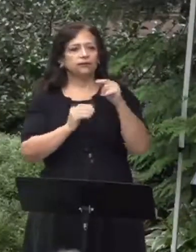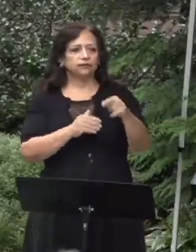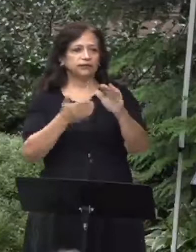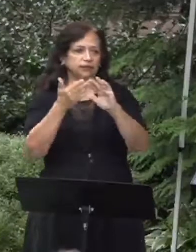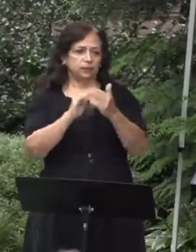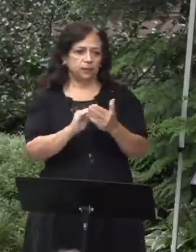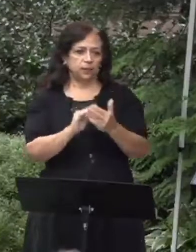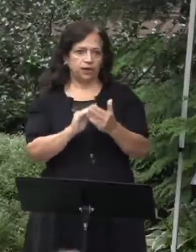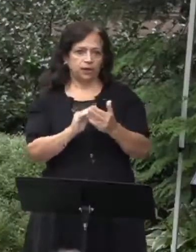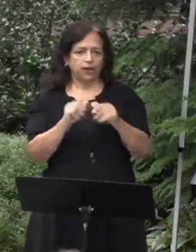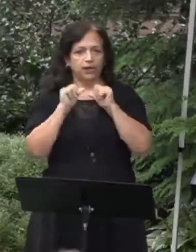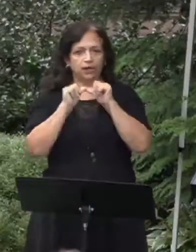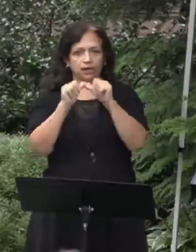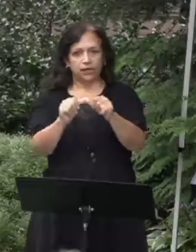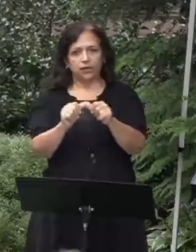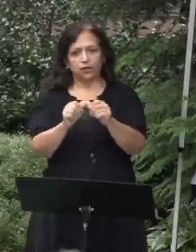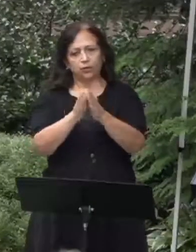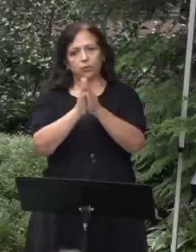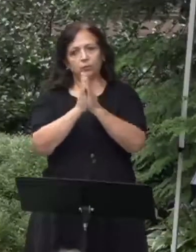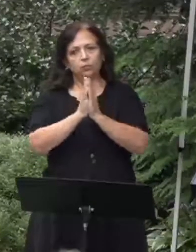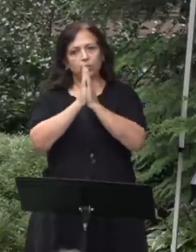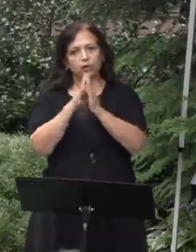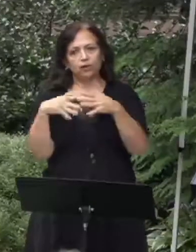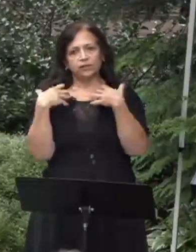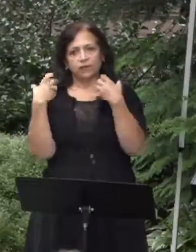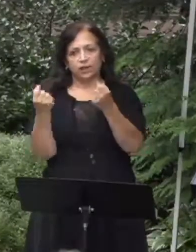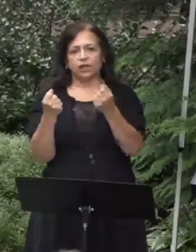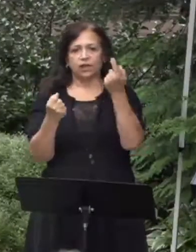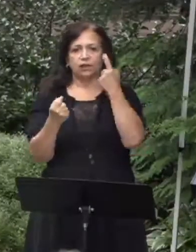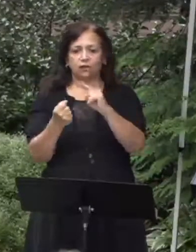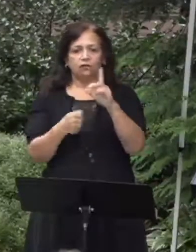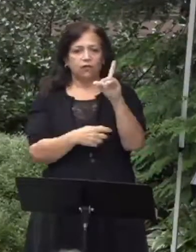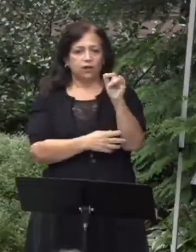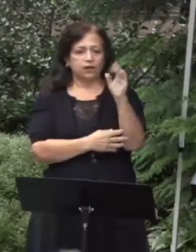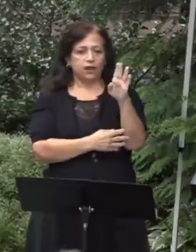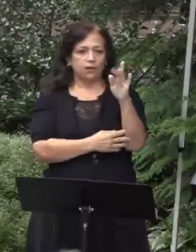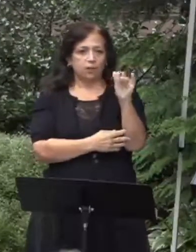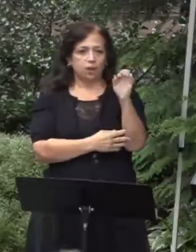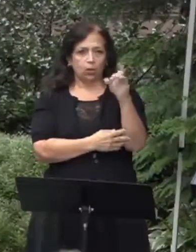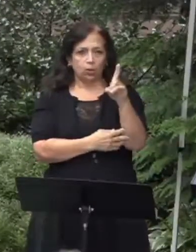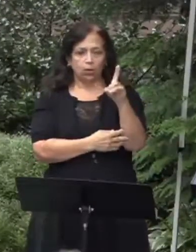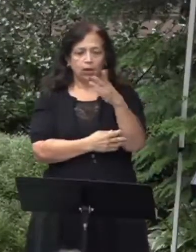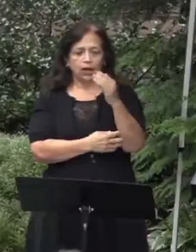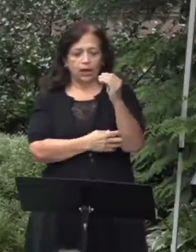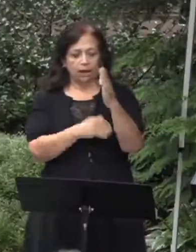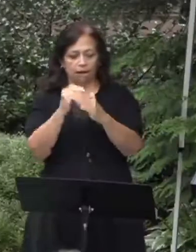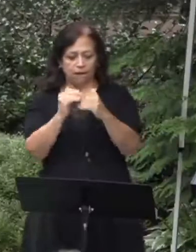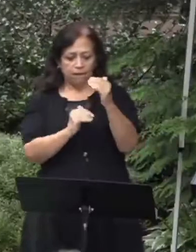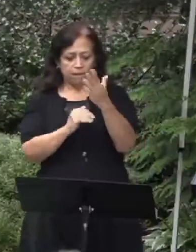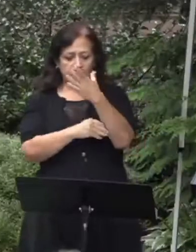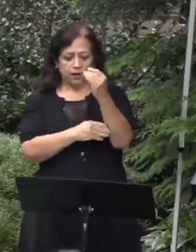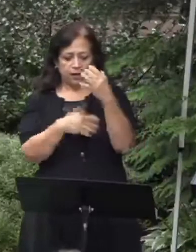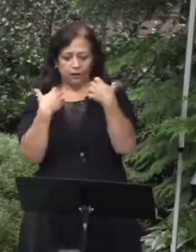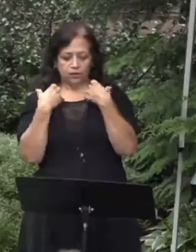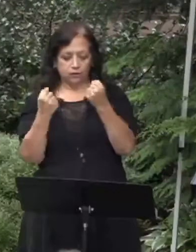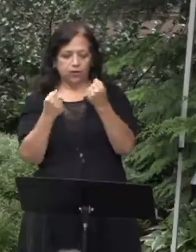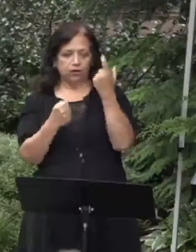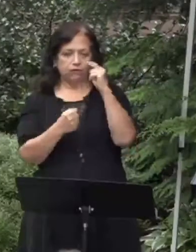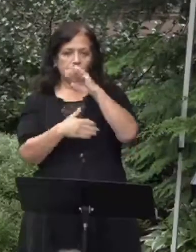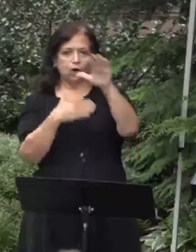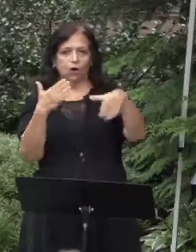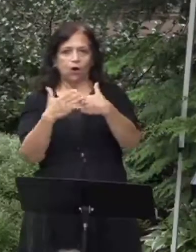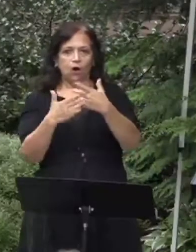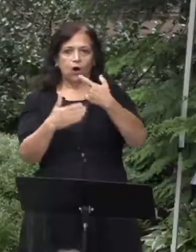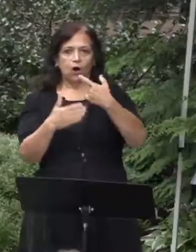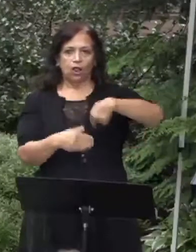community, continued prayers of healing for dead Lord, and comfort and strength for all of us as